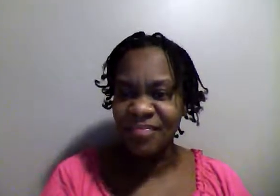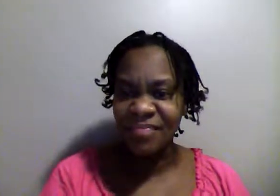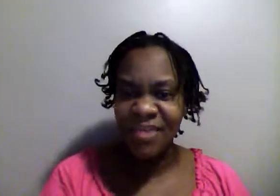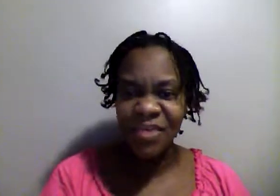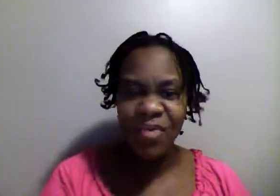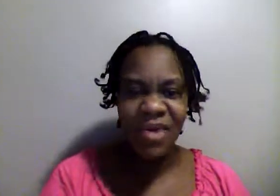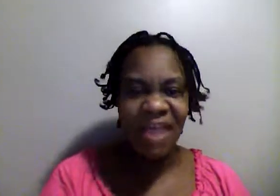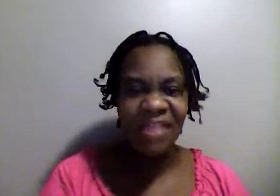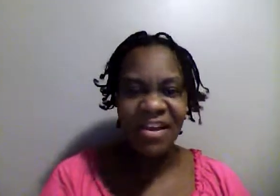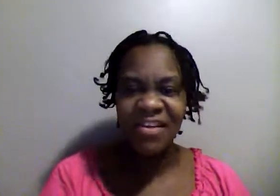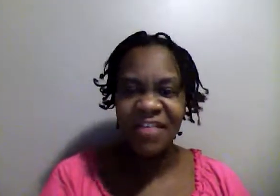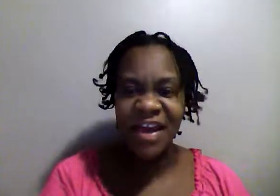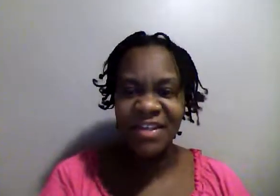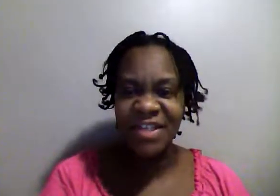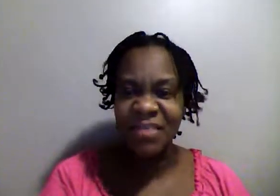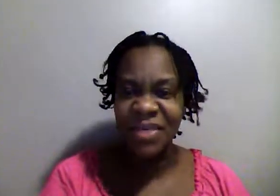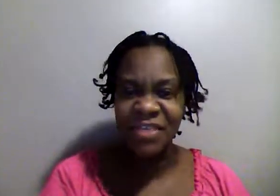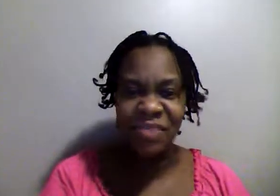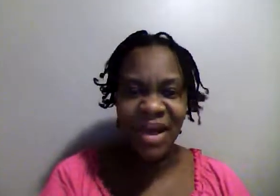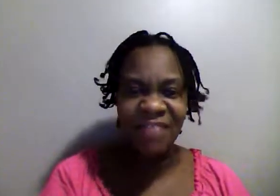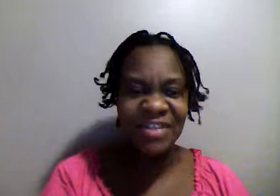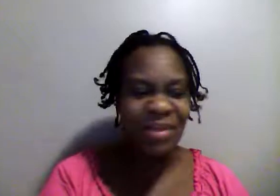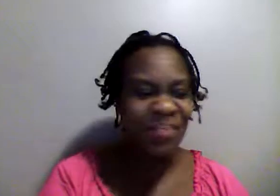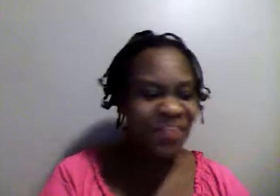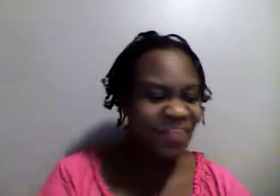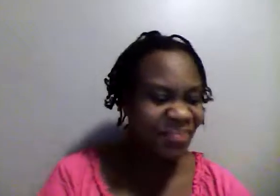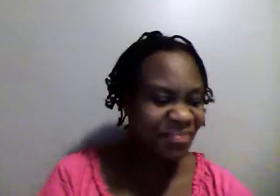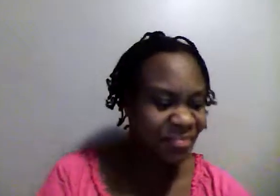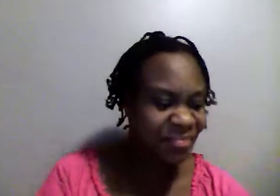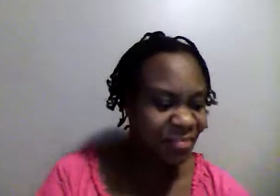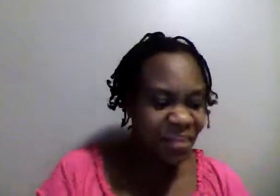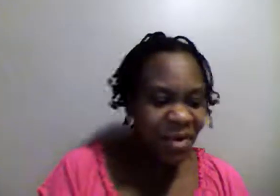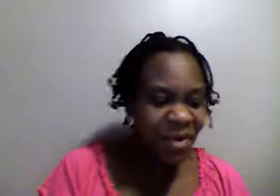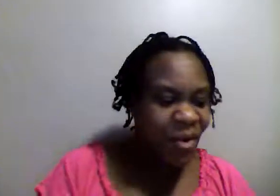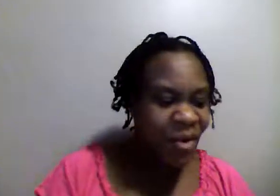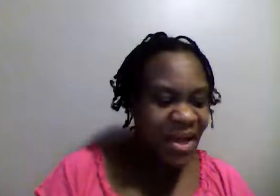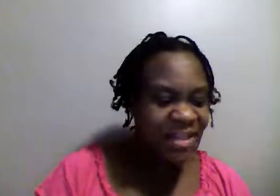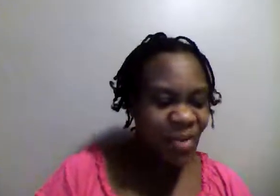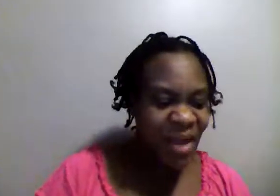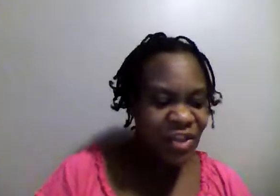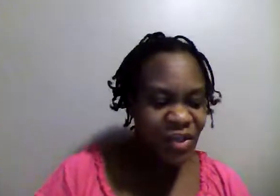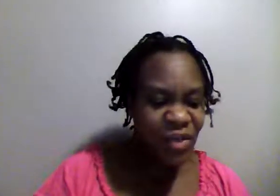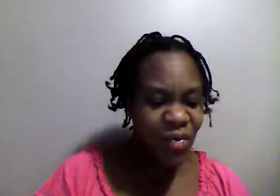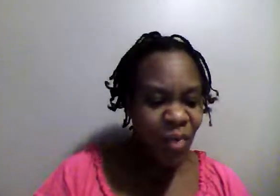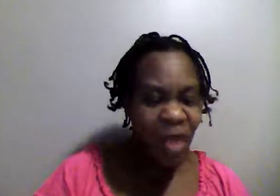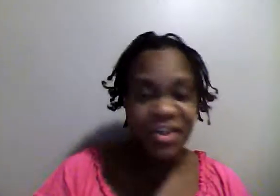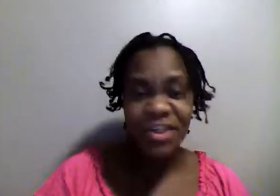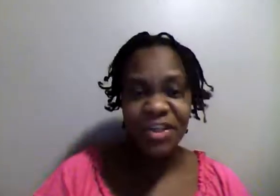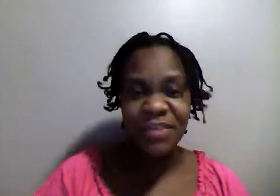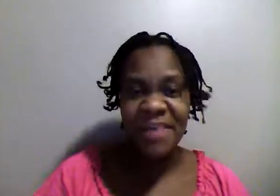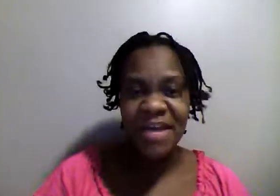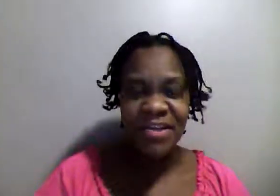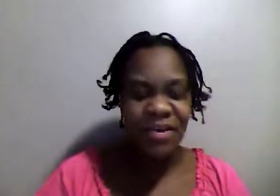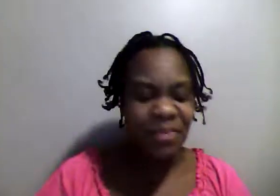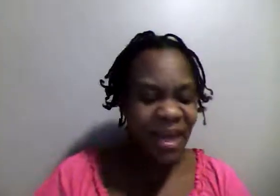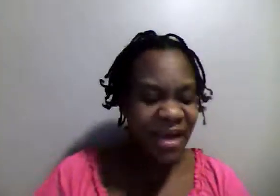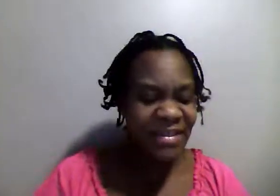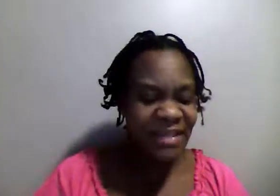It won't have a lot of calcium, but it will have some. Okay, so why should you water your tomato plants